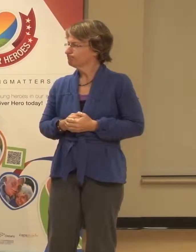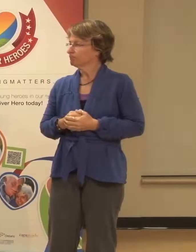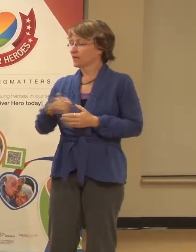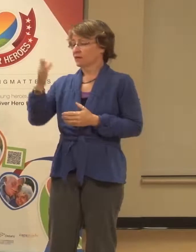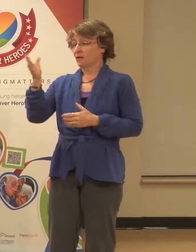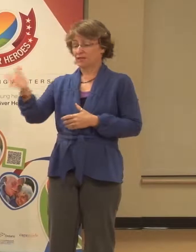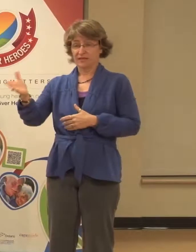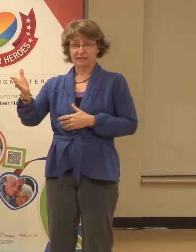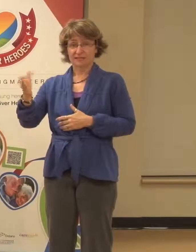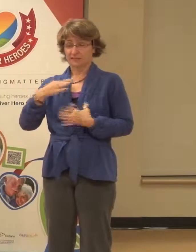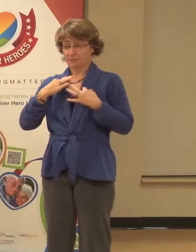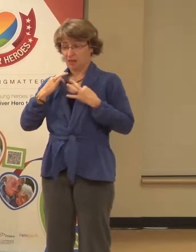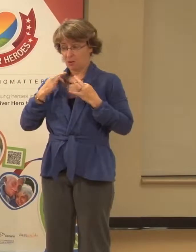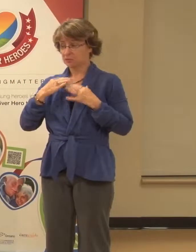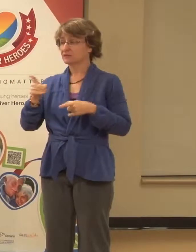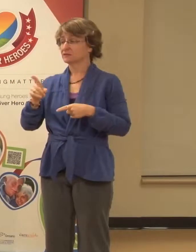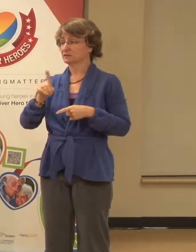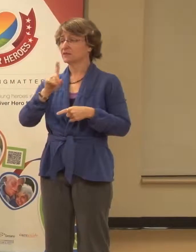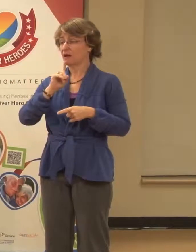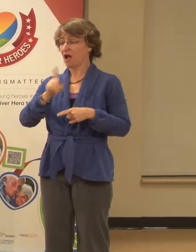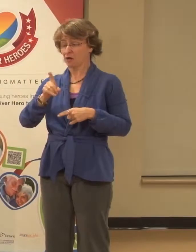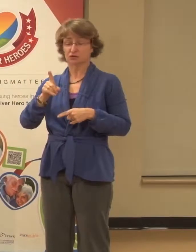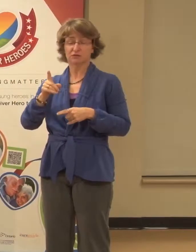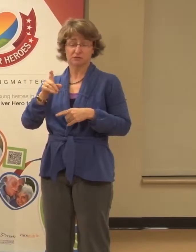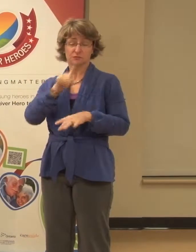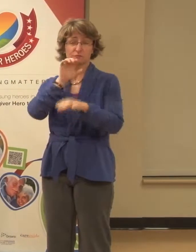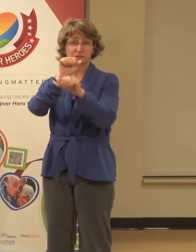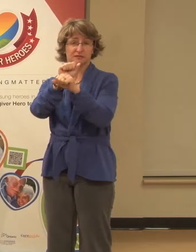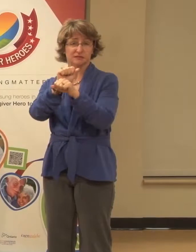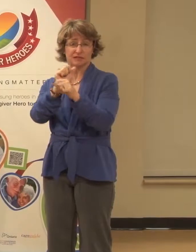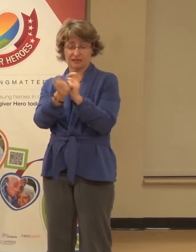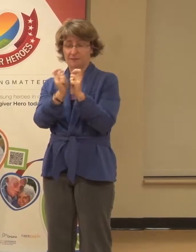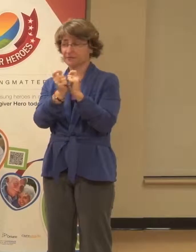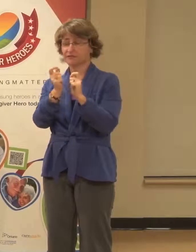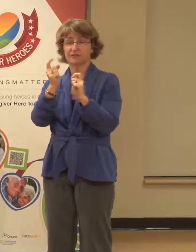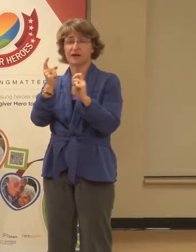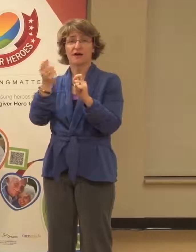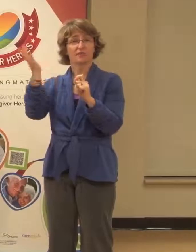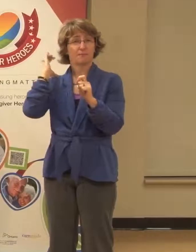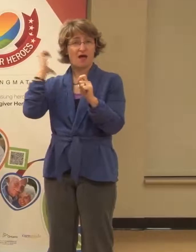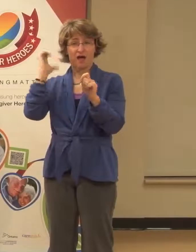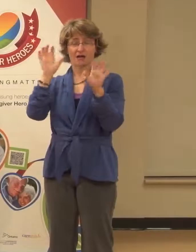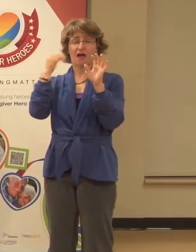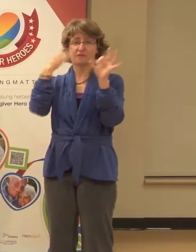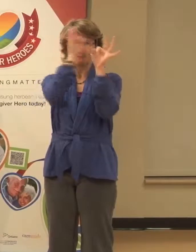Now this item is actually an adaptive top. So from the back, you can pull the